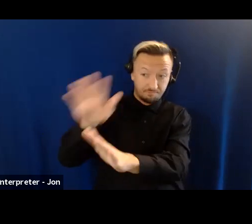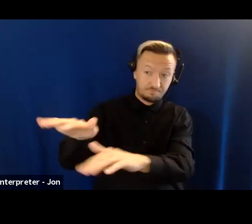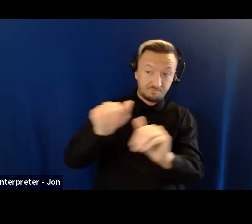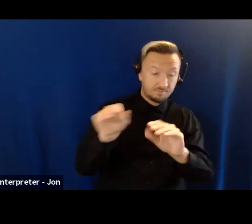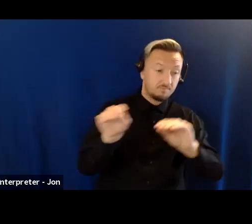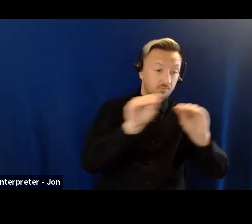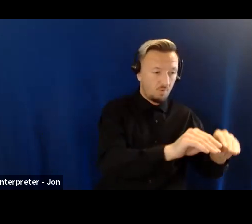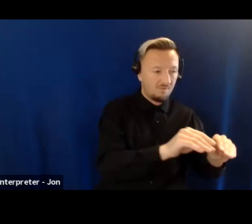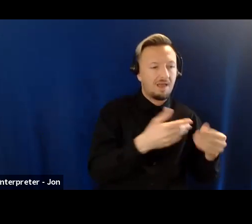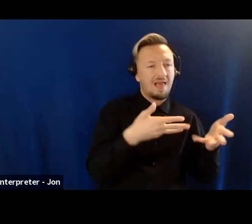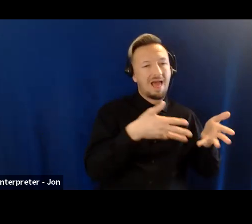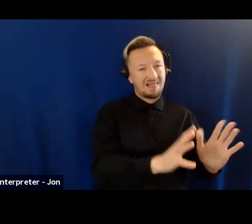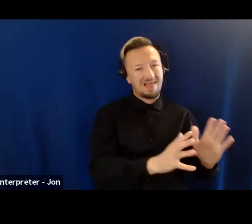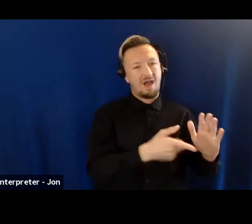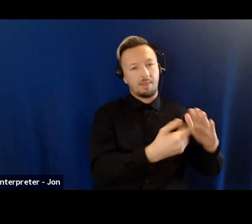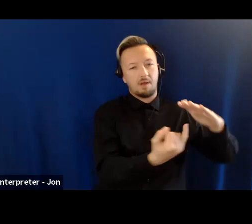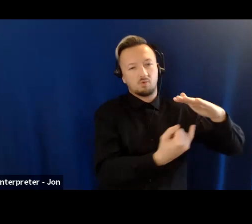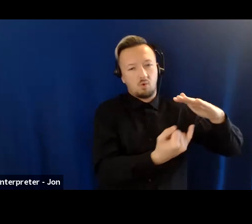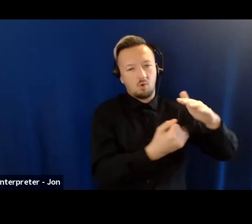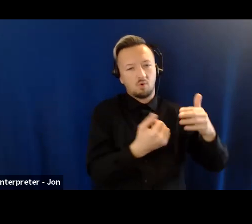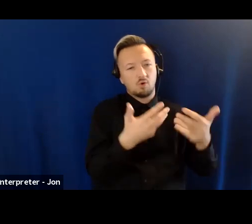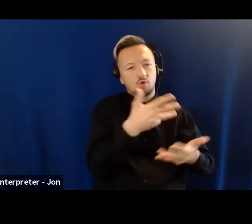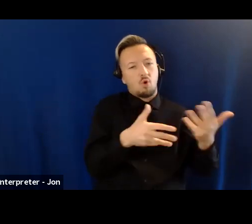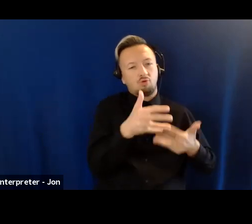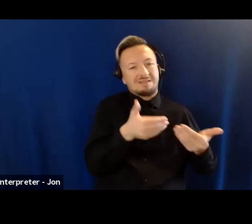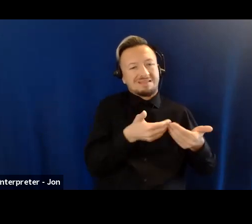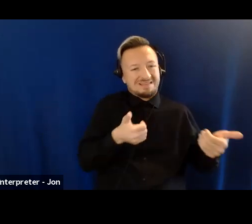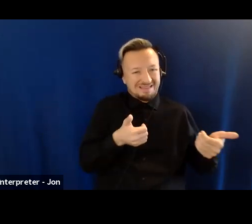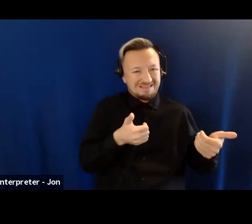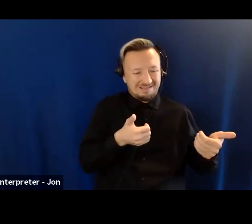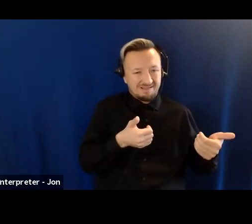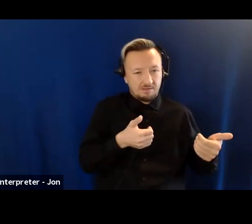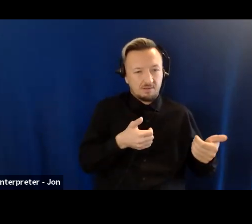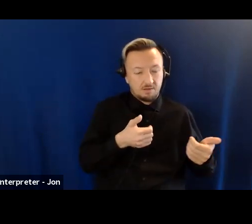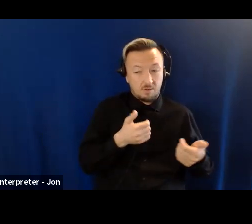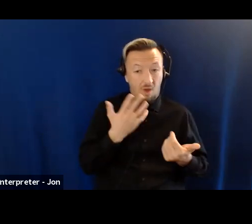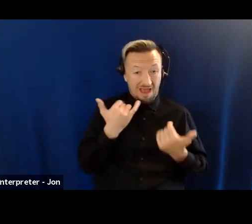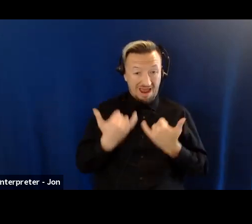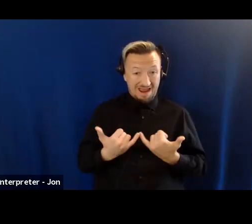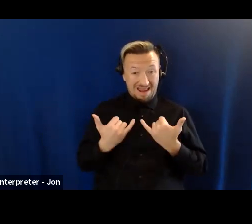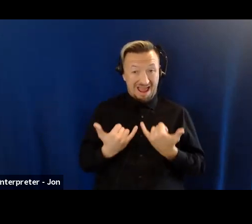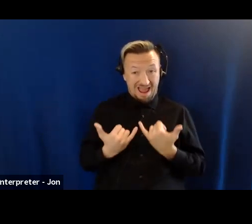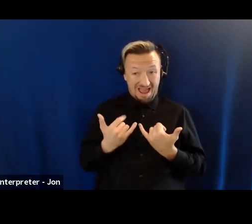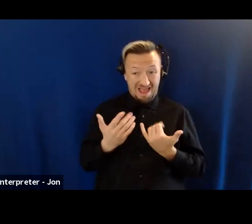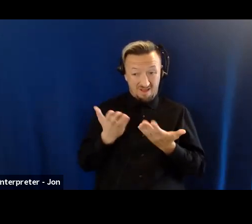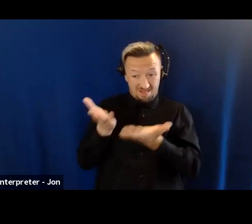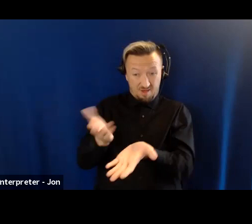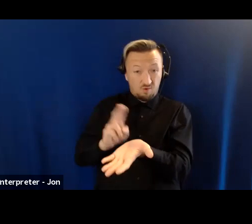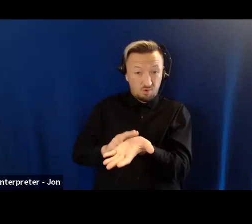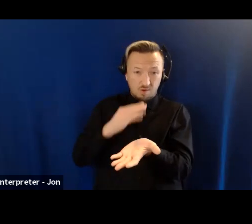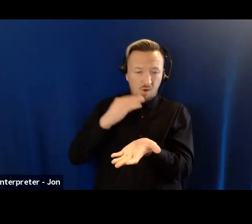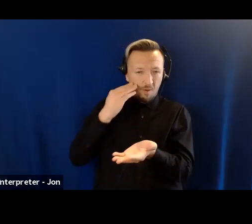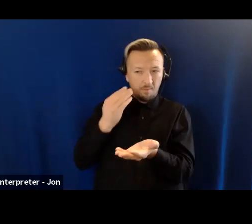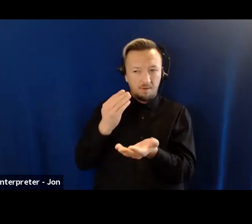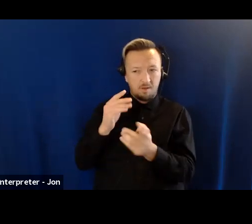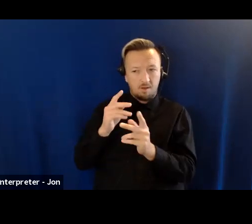appropriately and get out of the facility where right now people with disabilities are dying because they